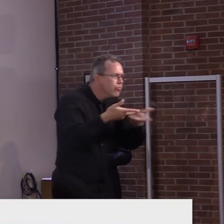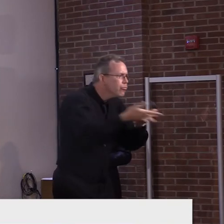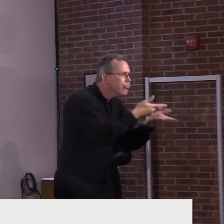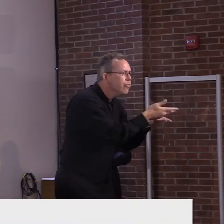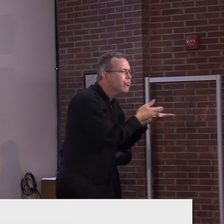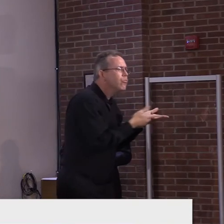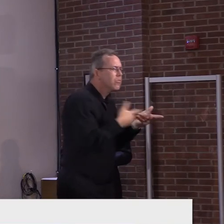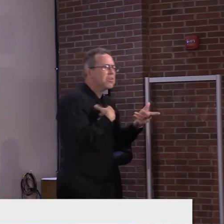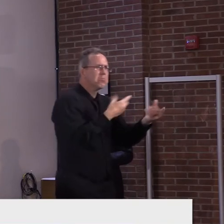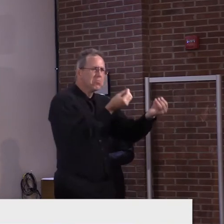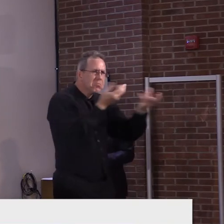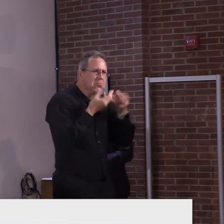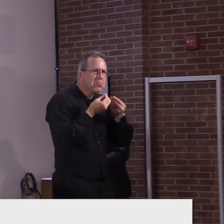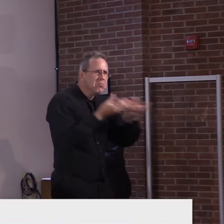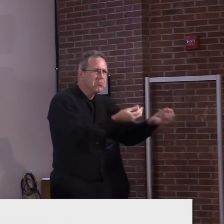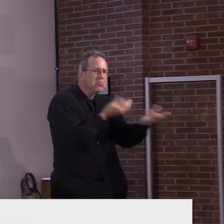them.